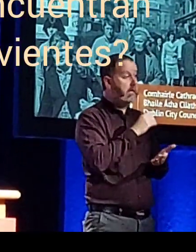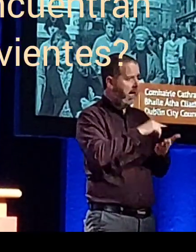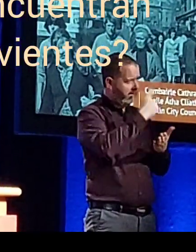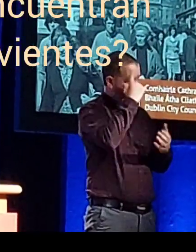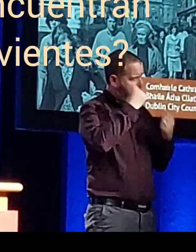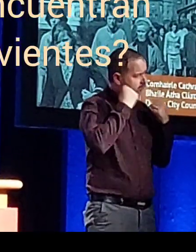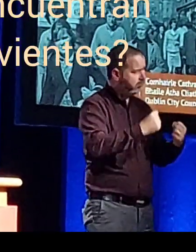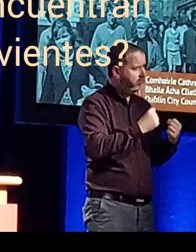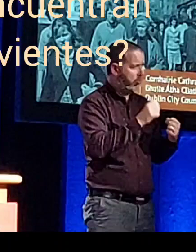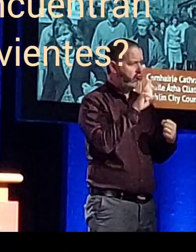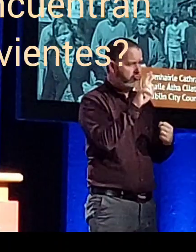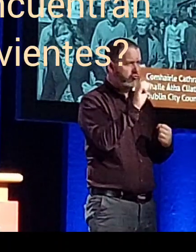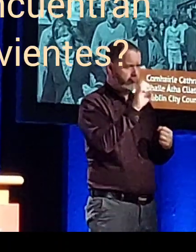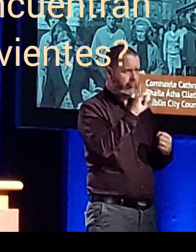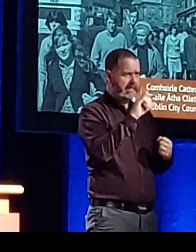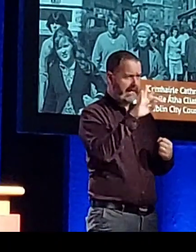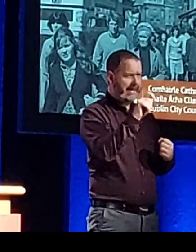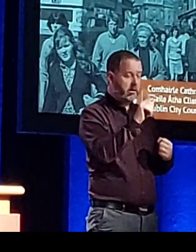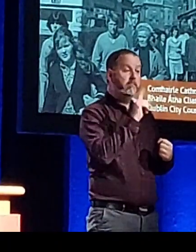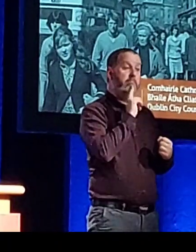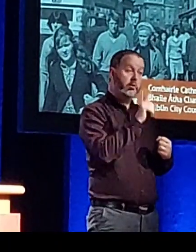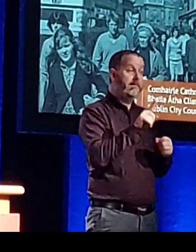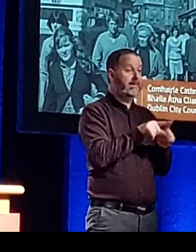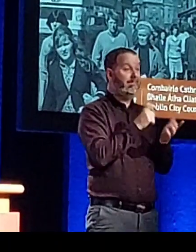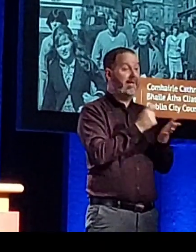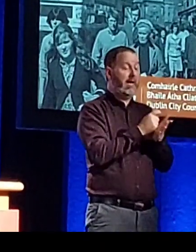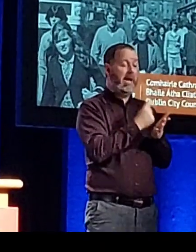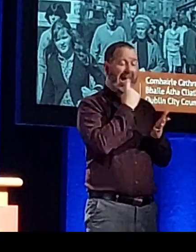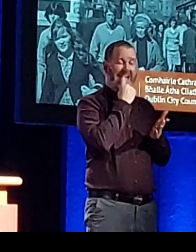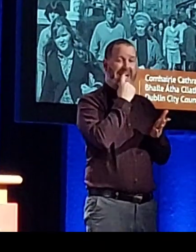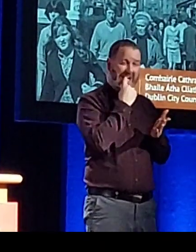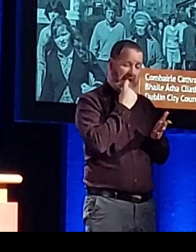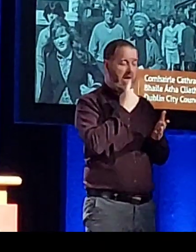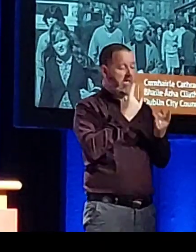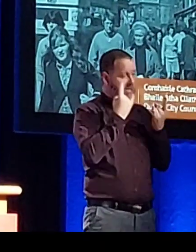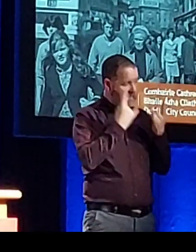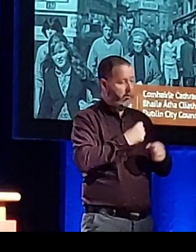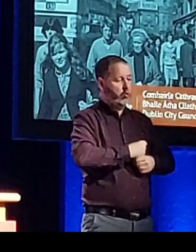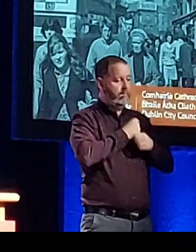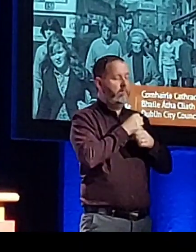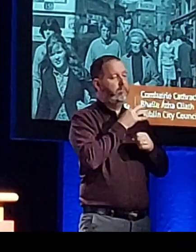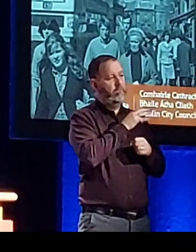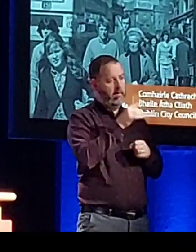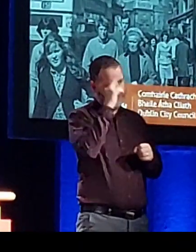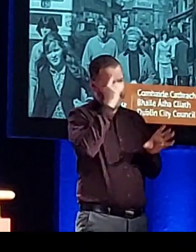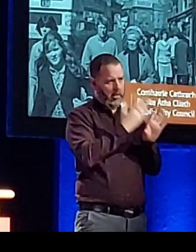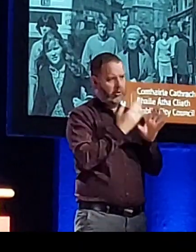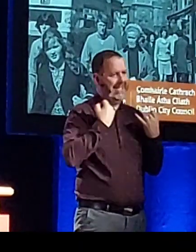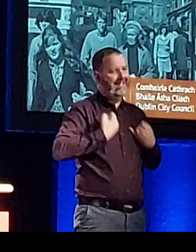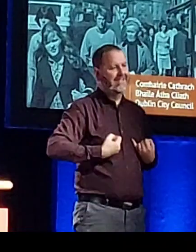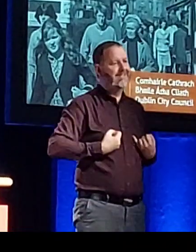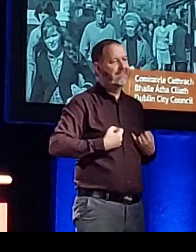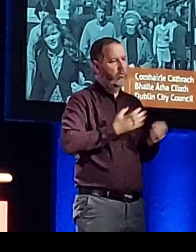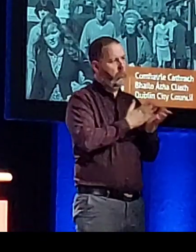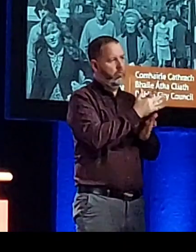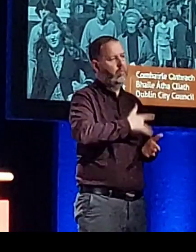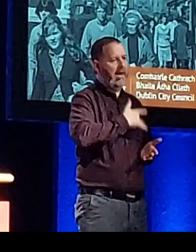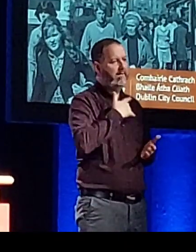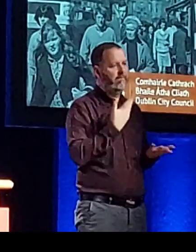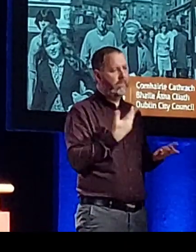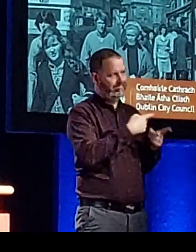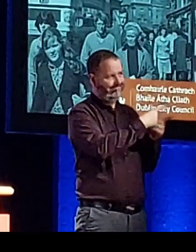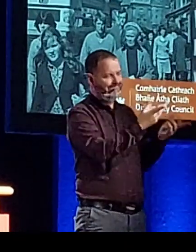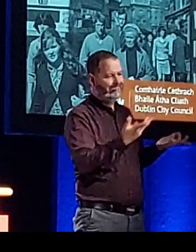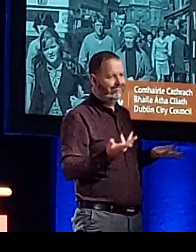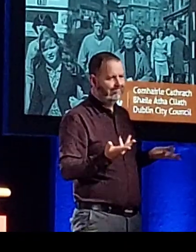the other hand, unsurprisingly perhaps, suffered disproportionately from psychological illnesses throughout their lives. And so for them, of